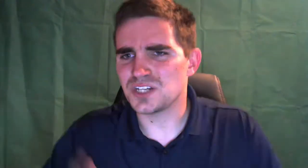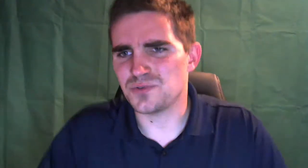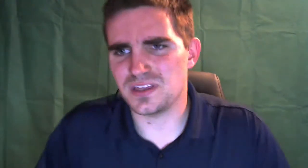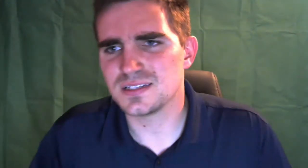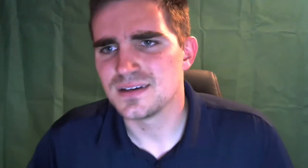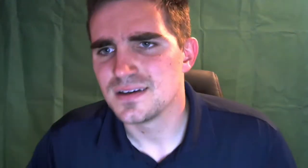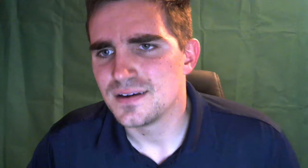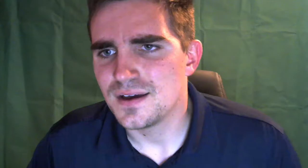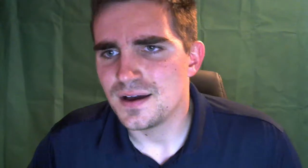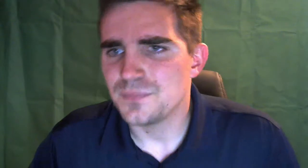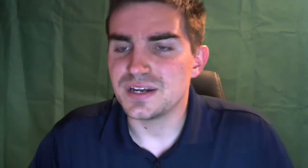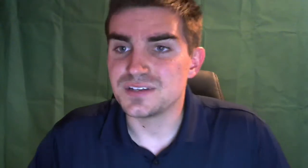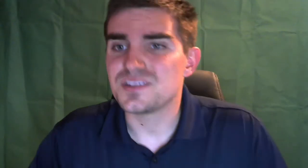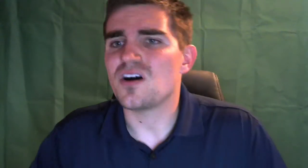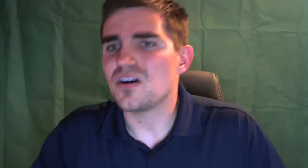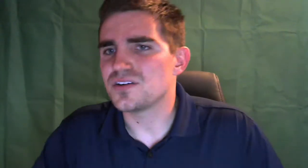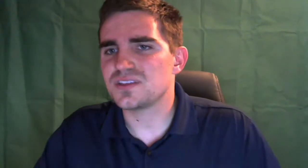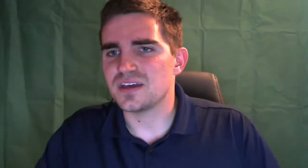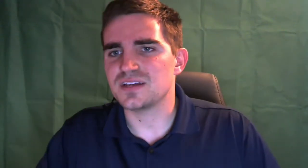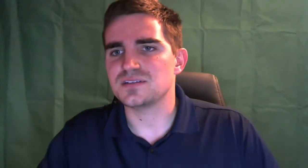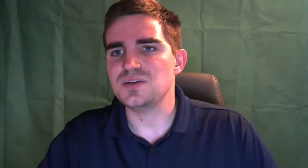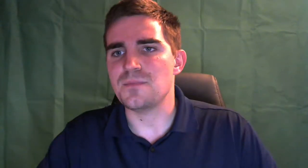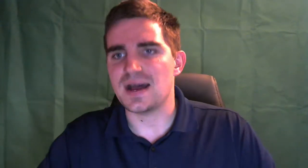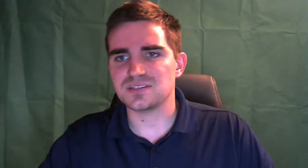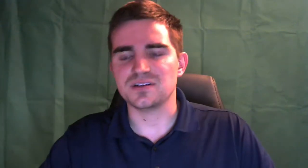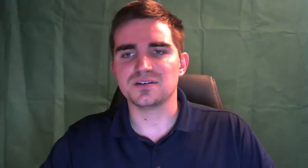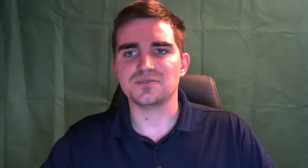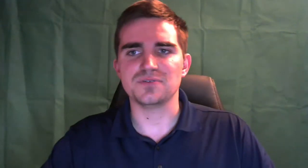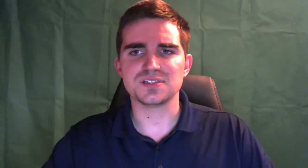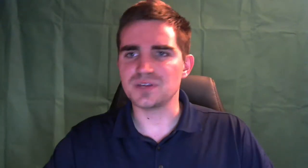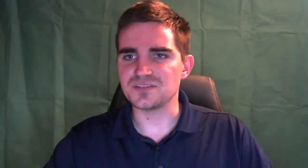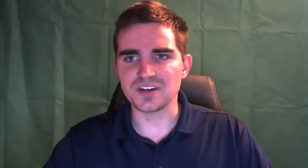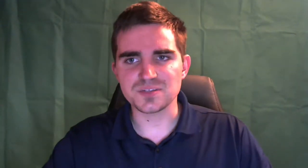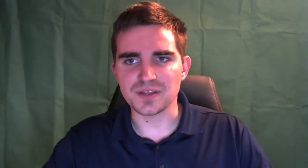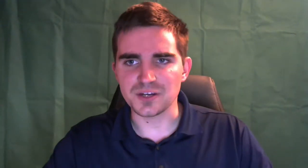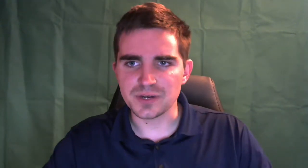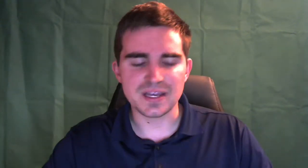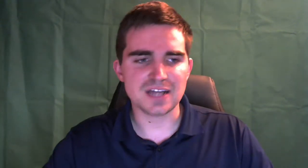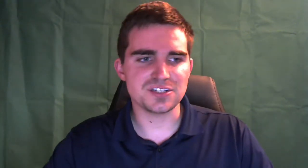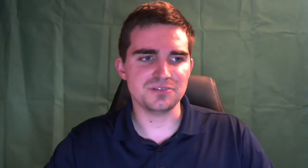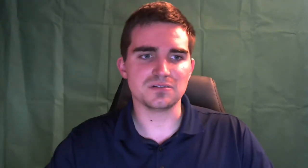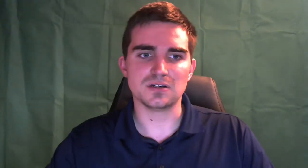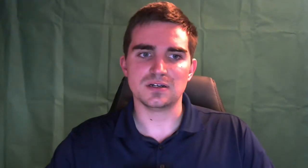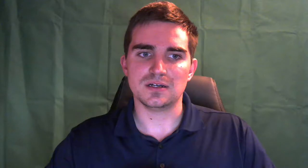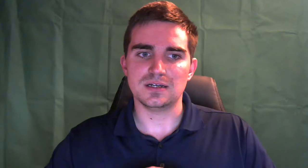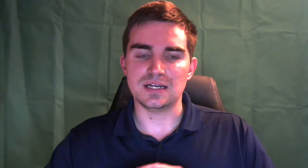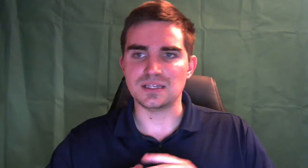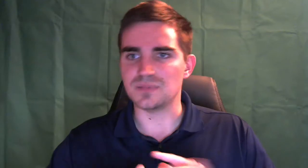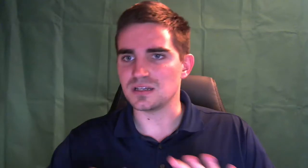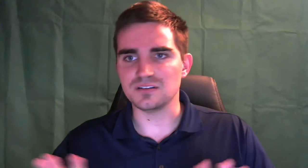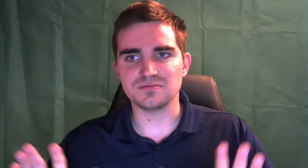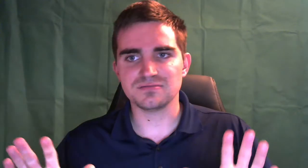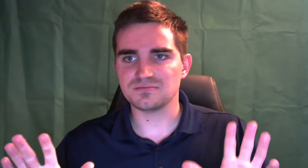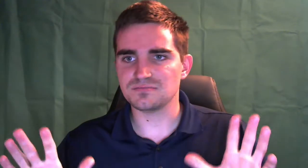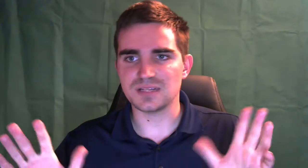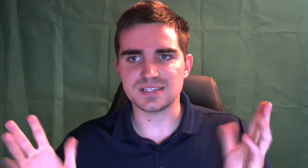with it, but it is the hardest thing to master. When somebody's fingerspelling quickly at you in the middle of a